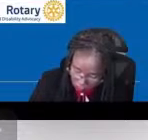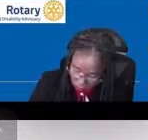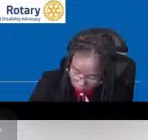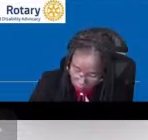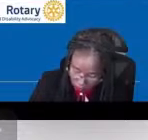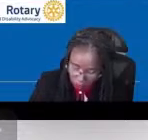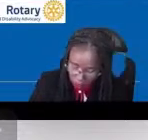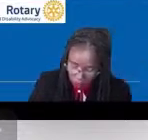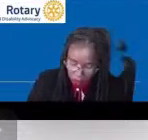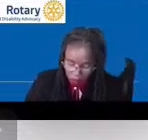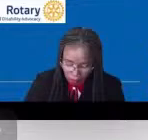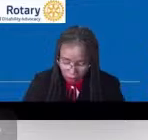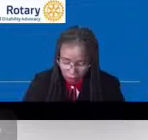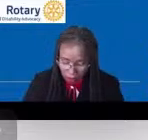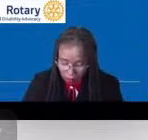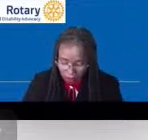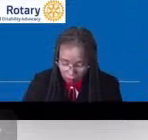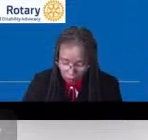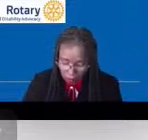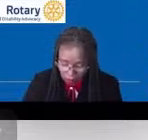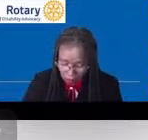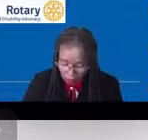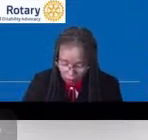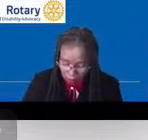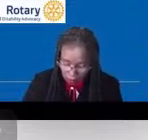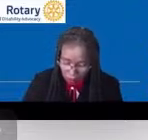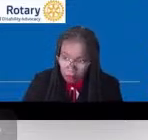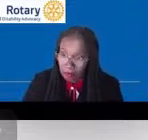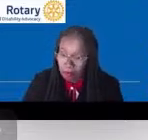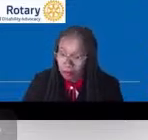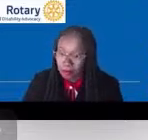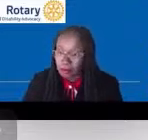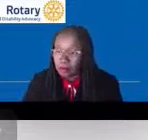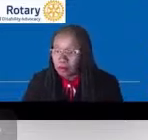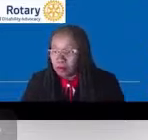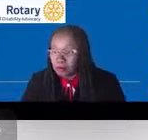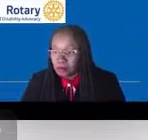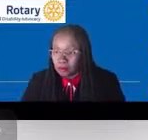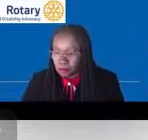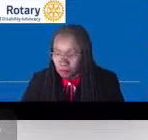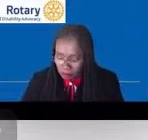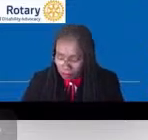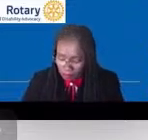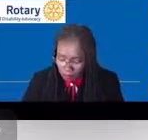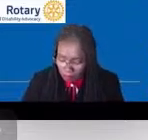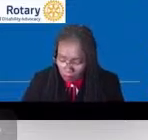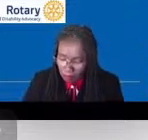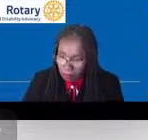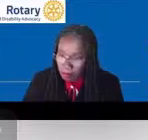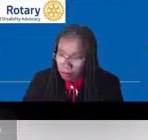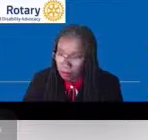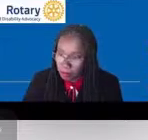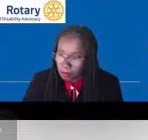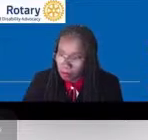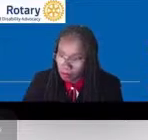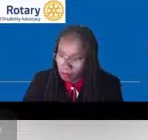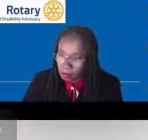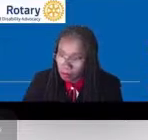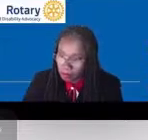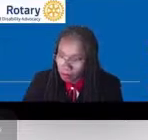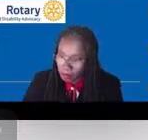do. That's, just kind of looking at where Bloom and Maslow